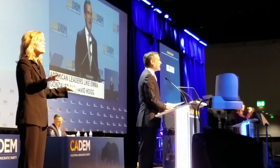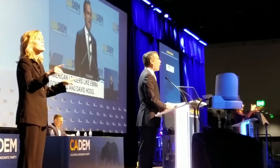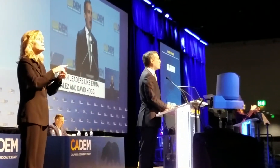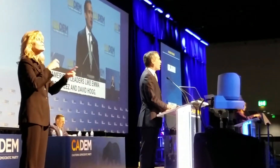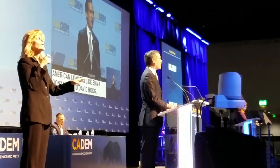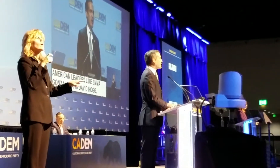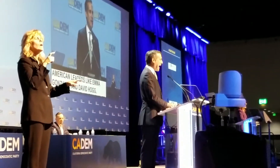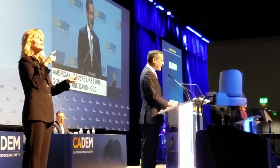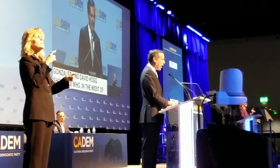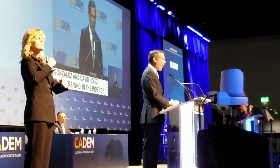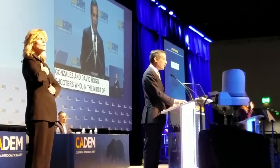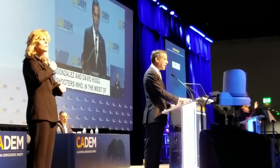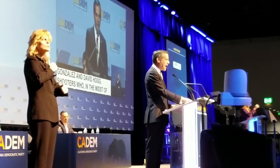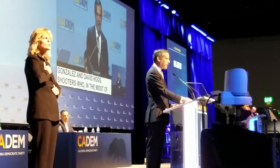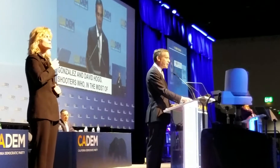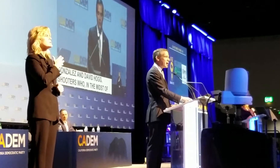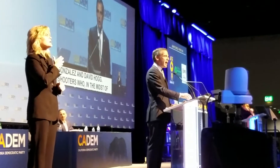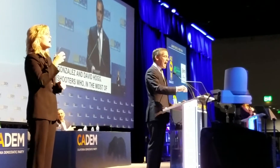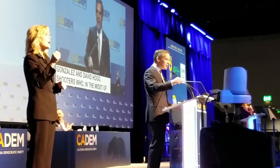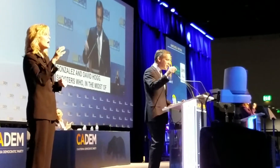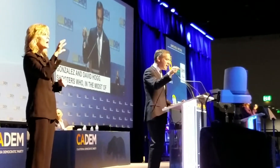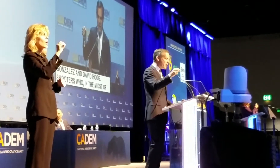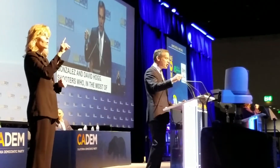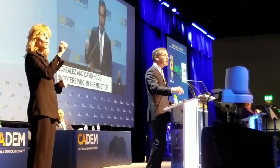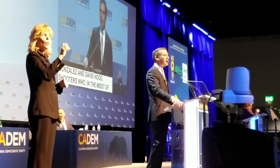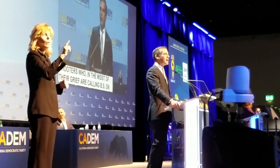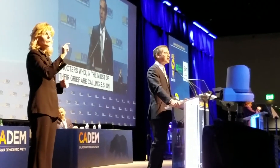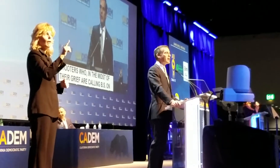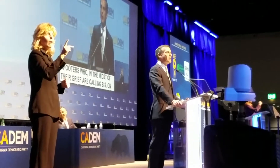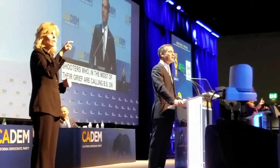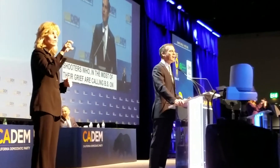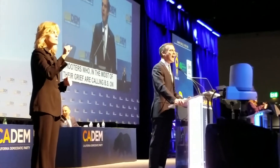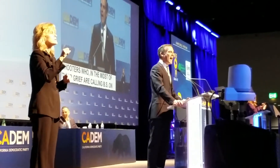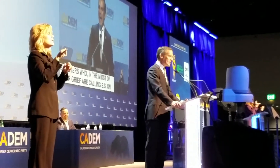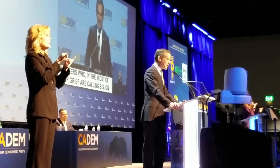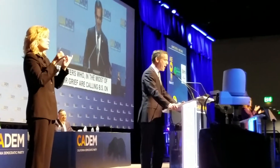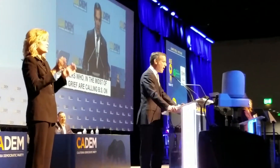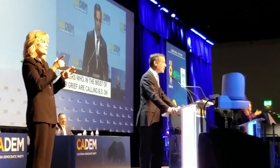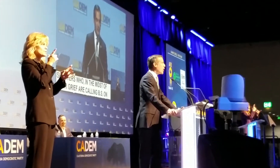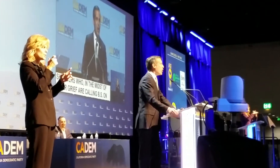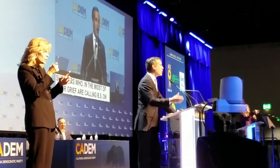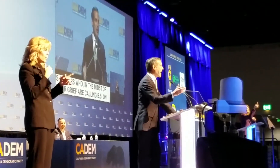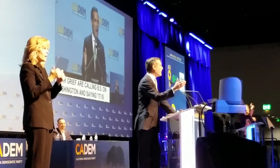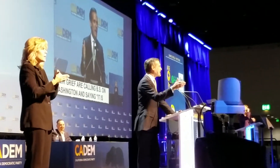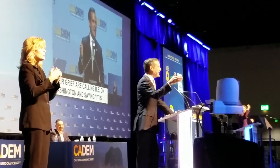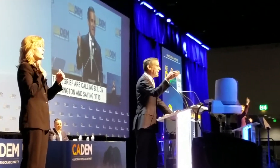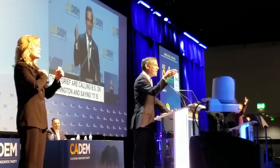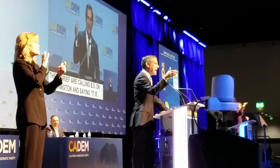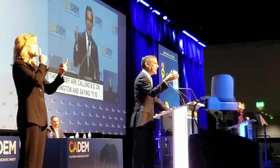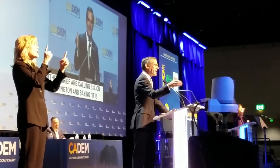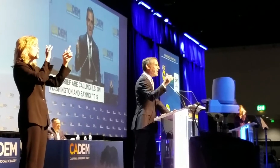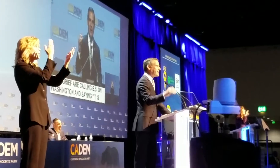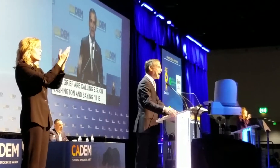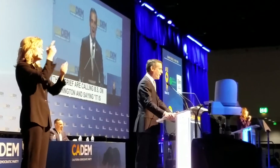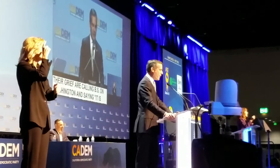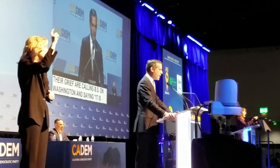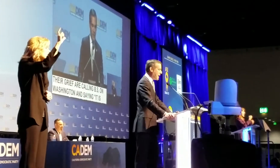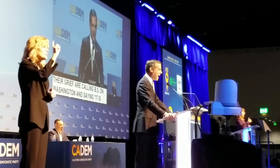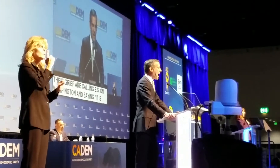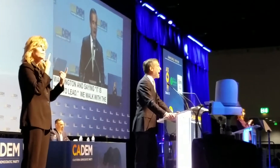Nisei soldiers and code talkers, engineers who took us to the moon and to Mars, who gave us the internet here